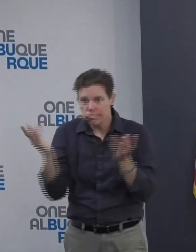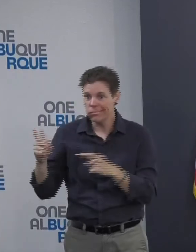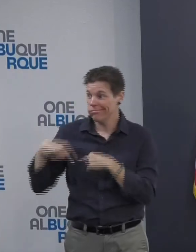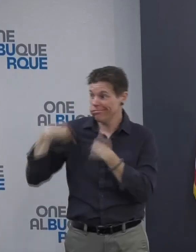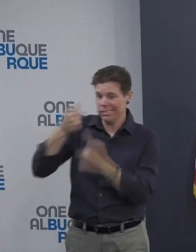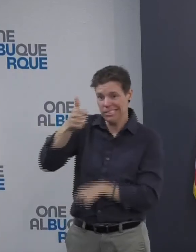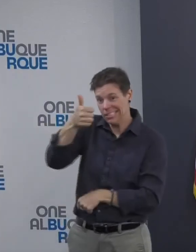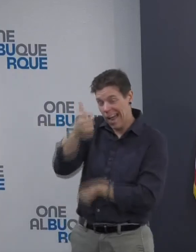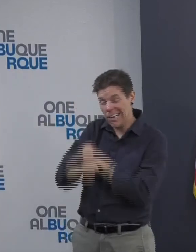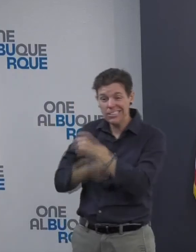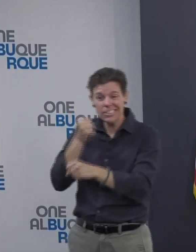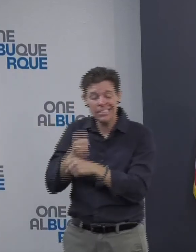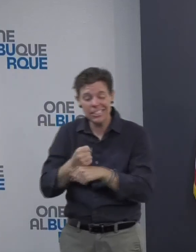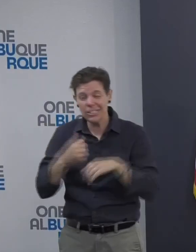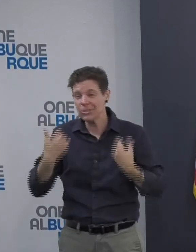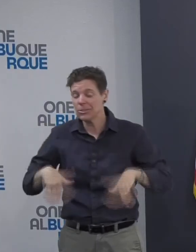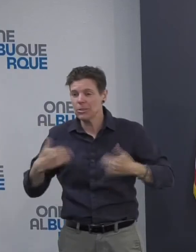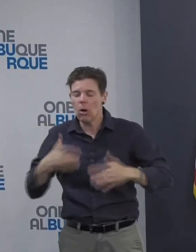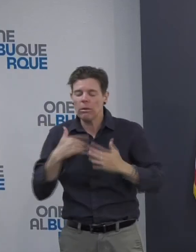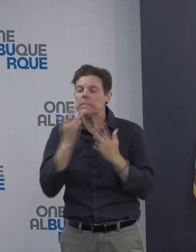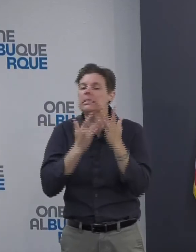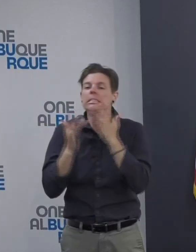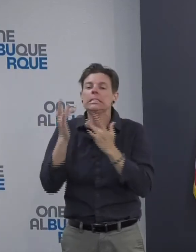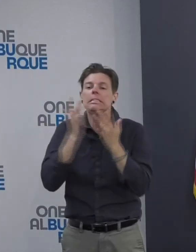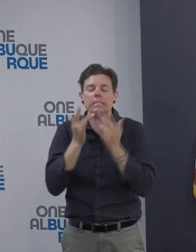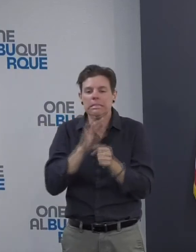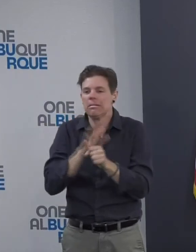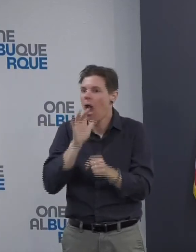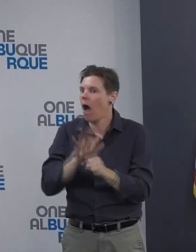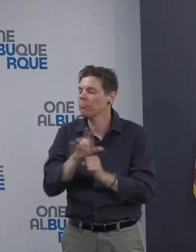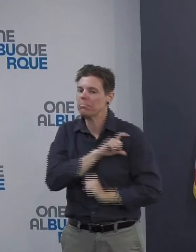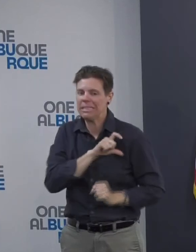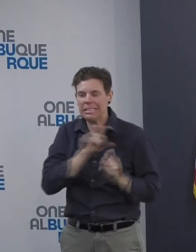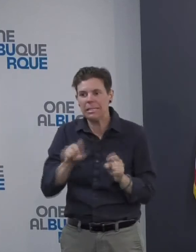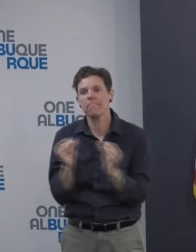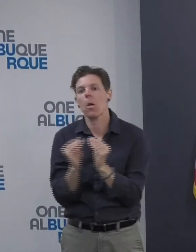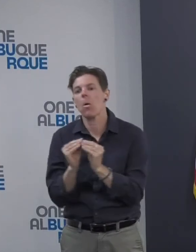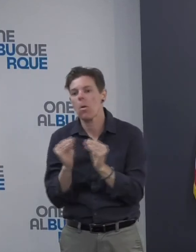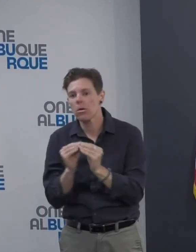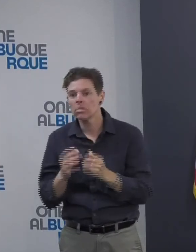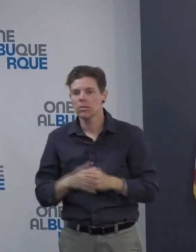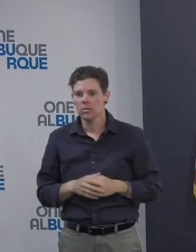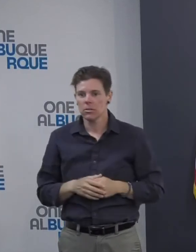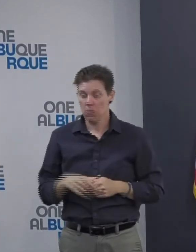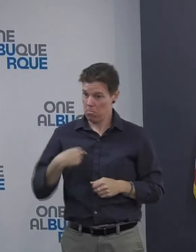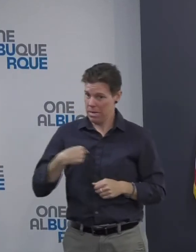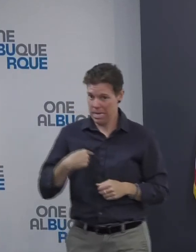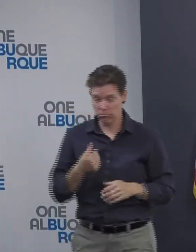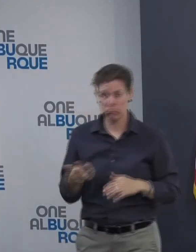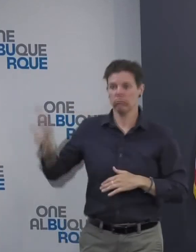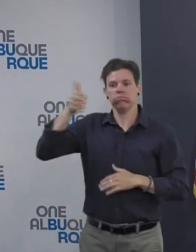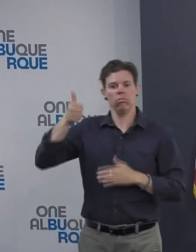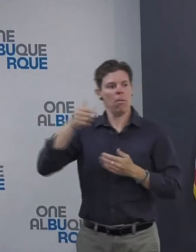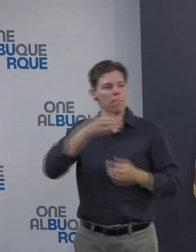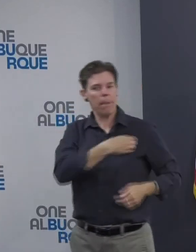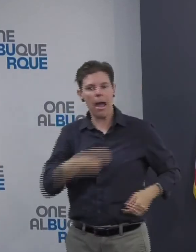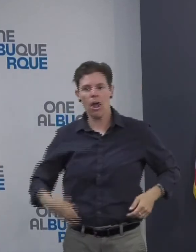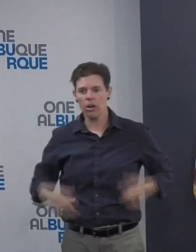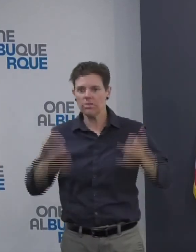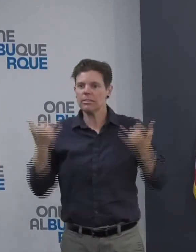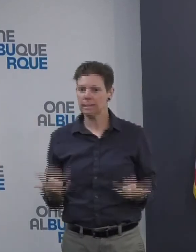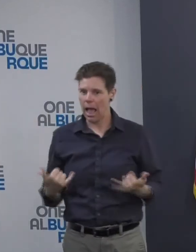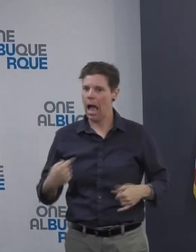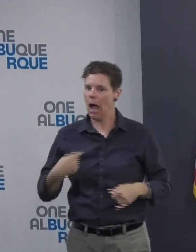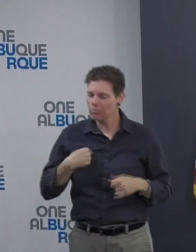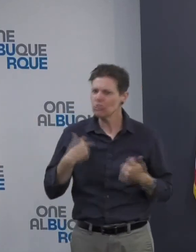making. When this administration came in, we committed to try and bring in 100 new officers every year. As a